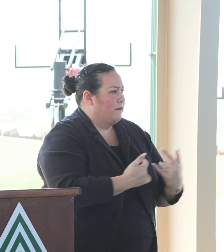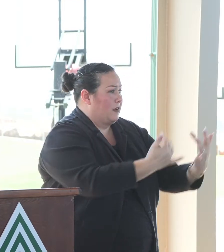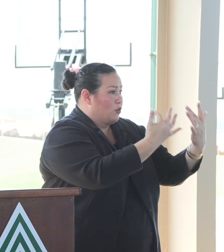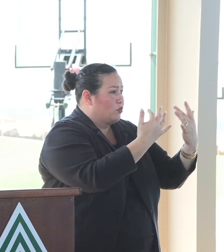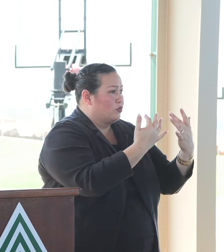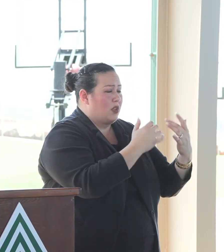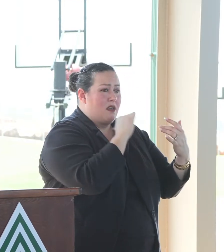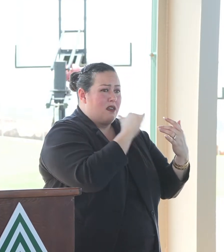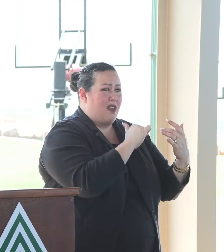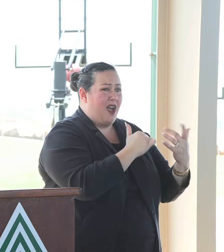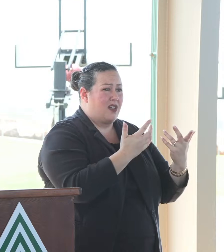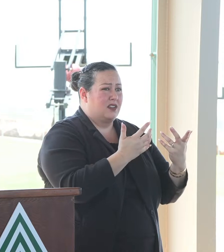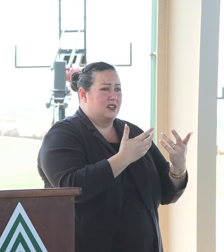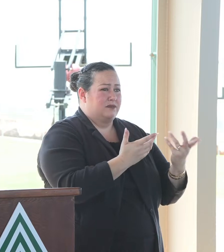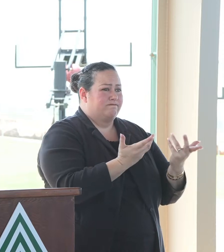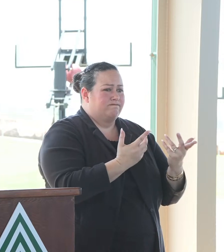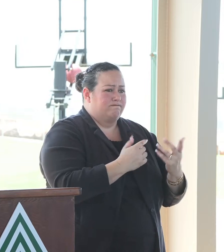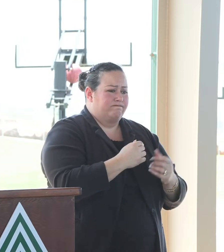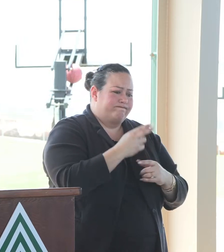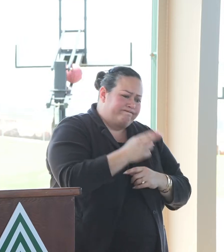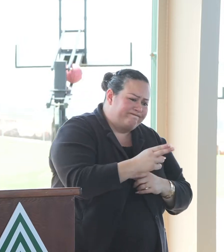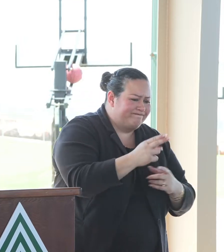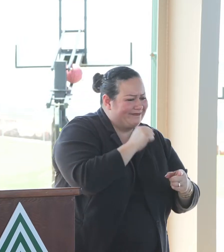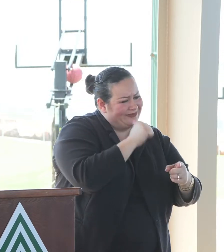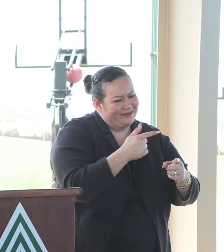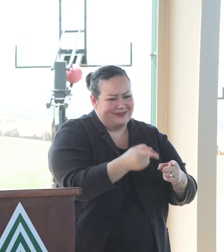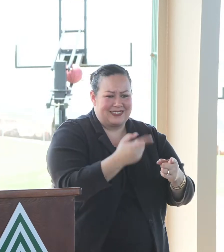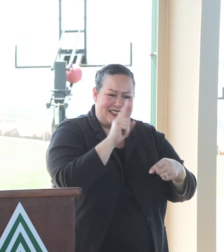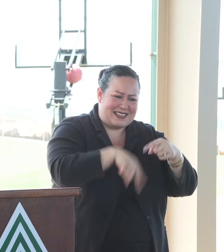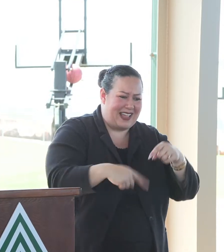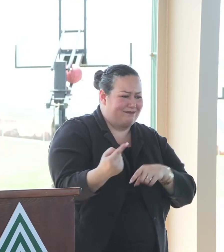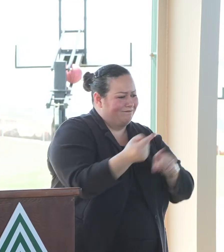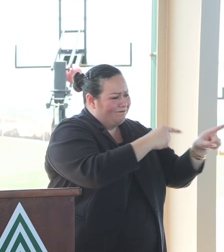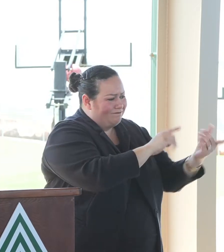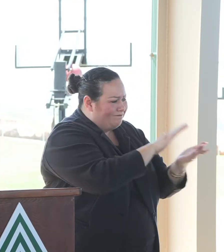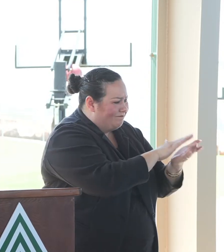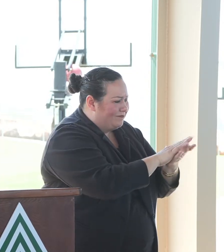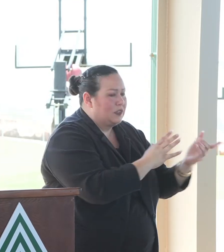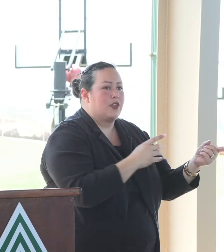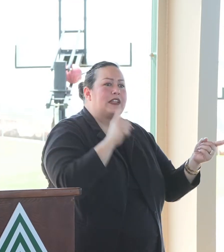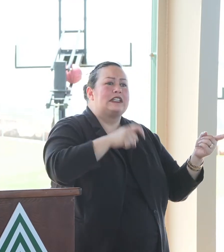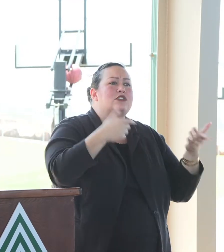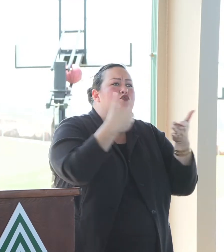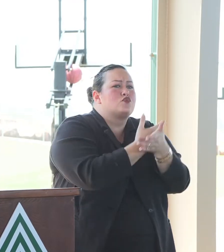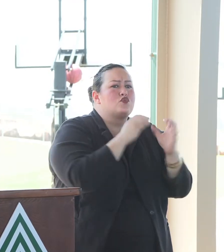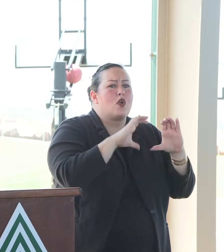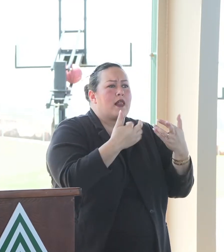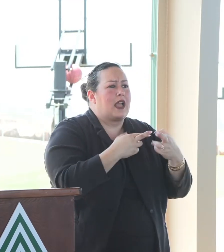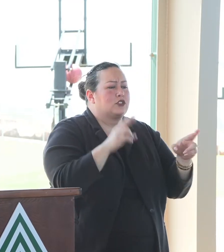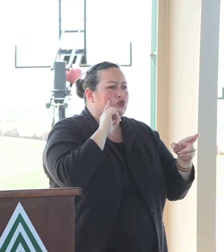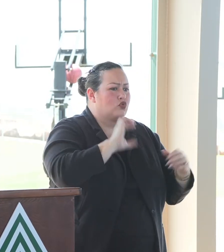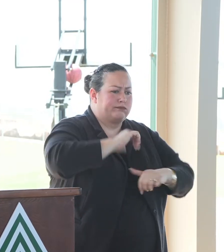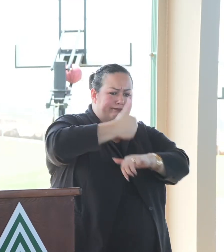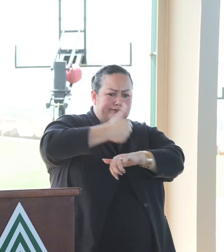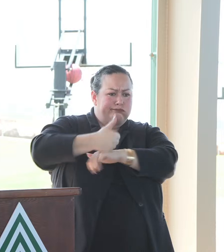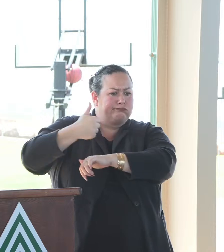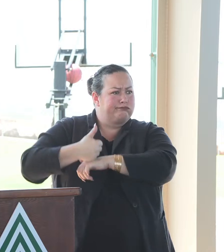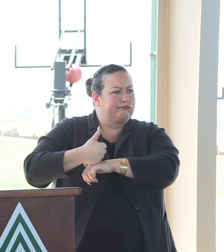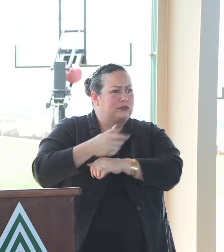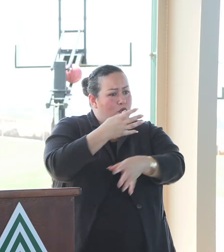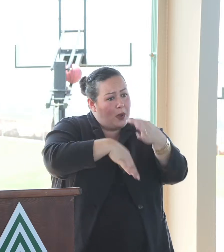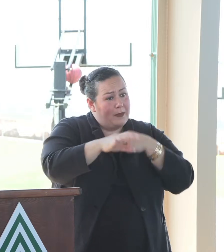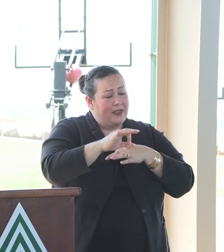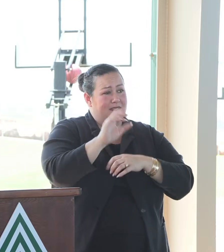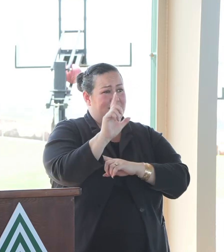education, but they needed new classrooms to replace the ones they lost in Lahaina. The Army Corps of Engineers accomplished